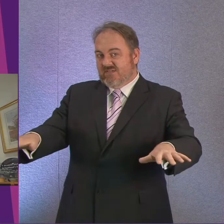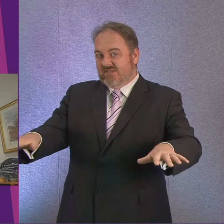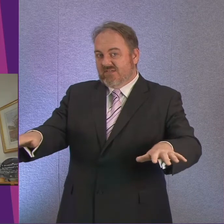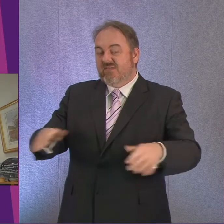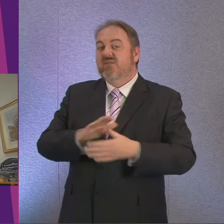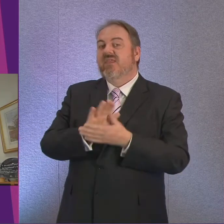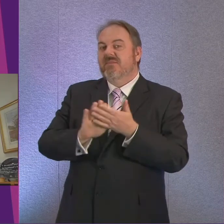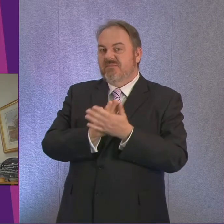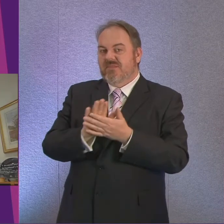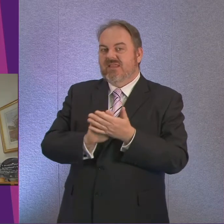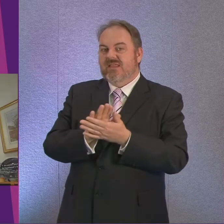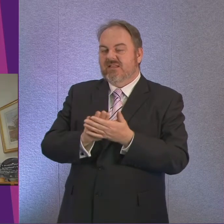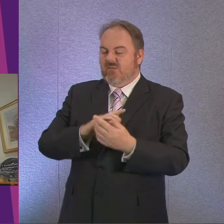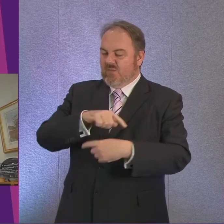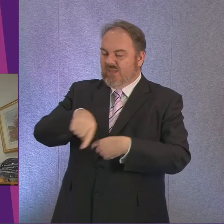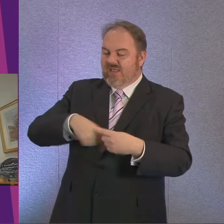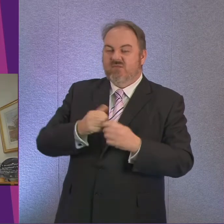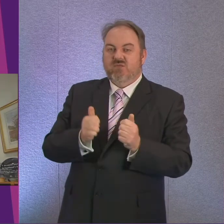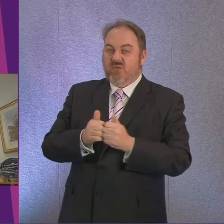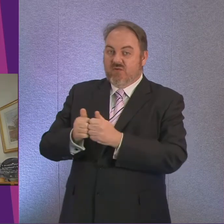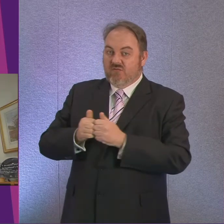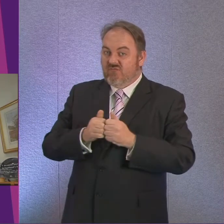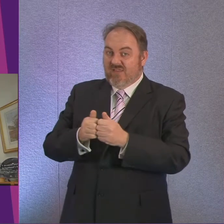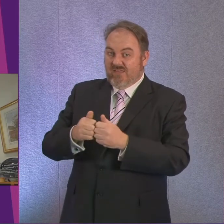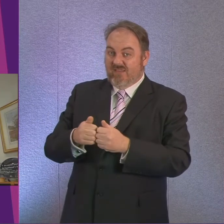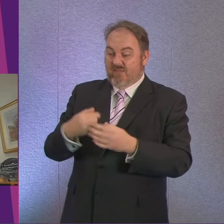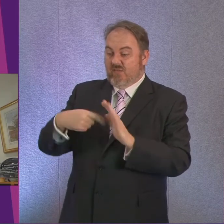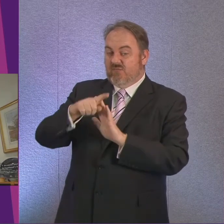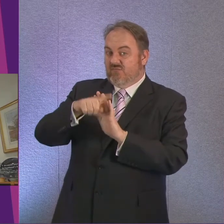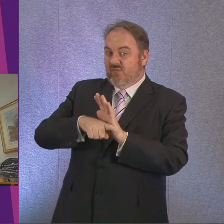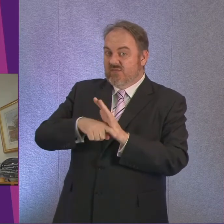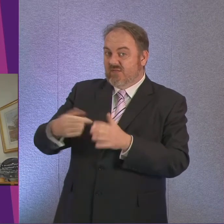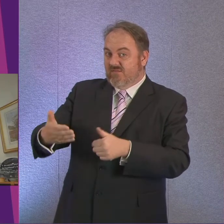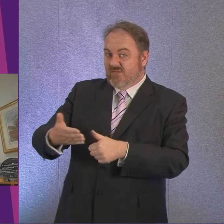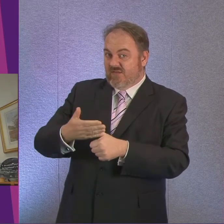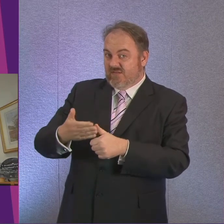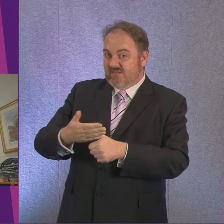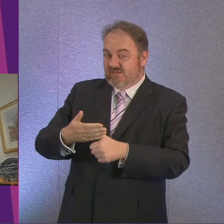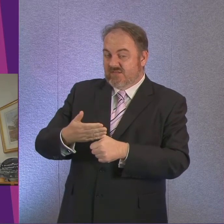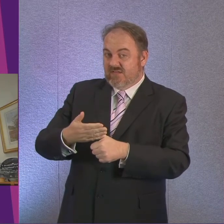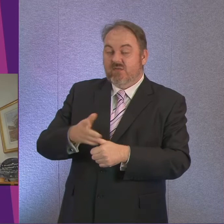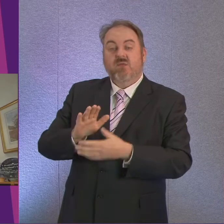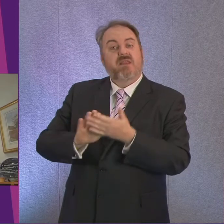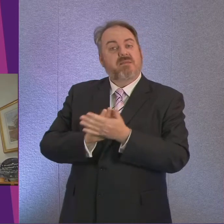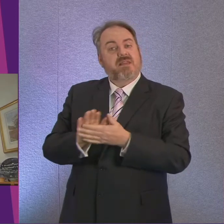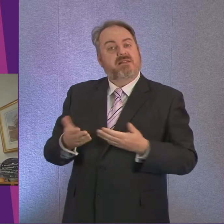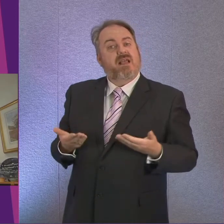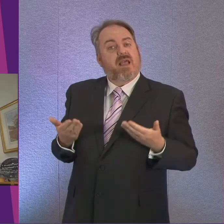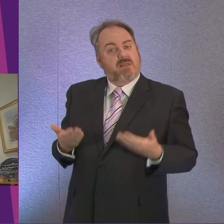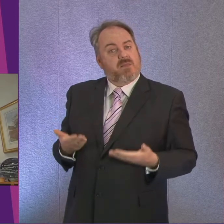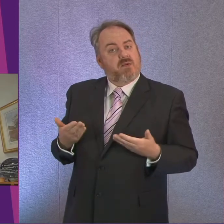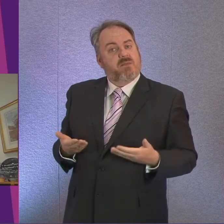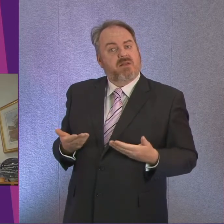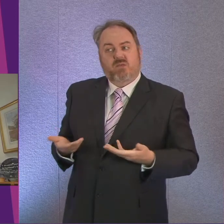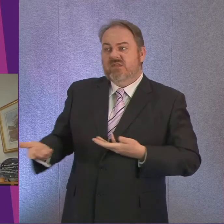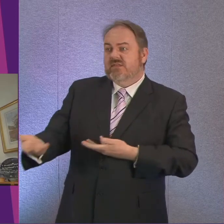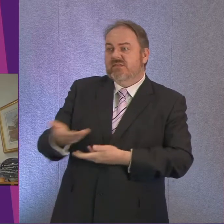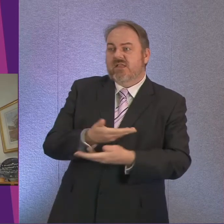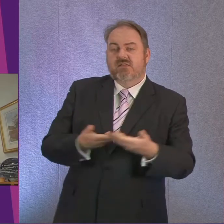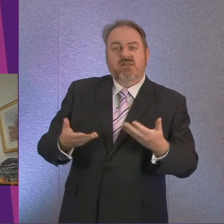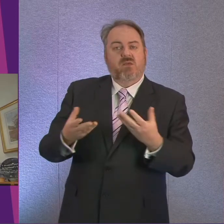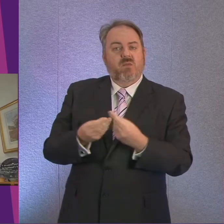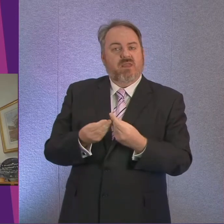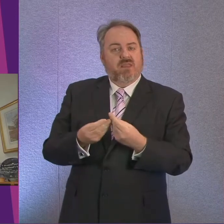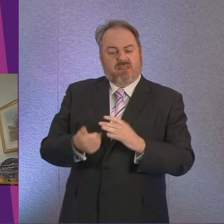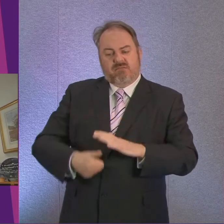as a society. So what I would assure Mr Green is that there's active discussions underway with all stakeholders in education.